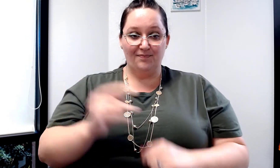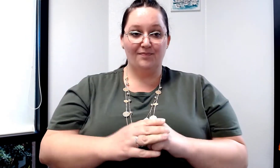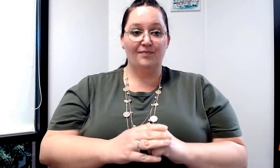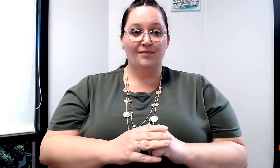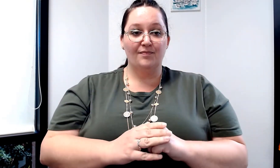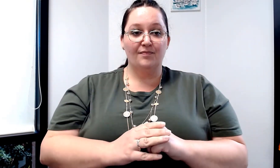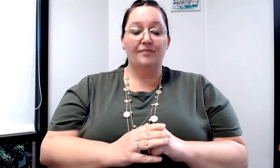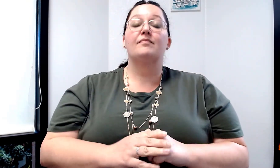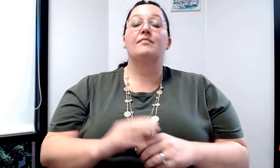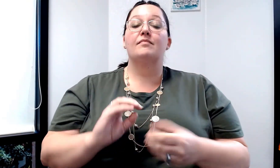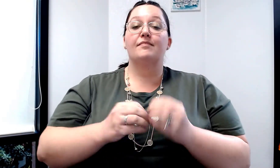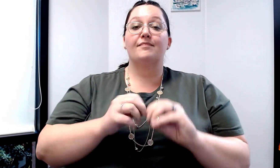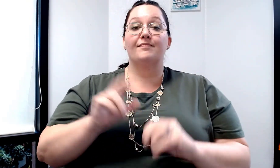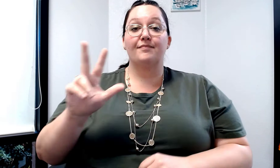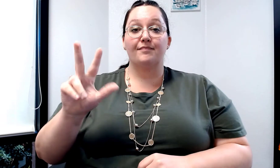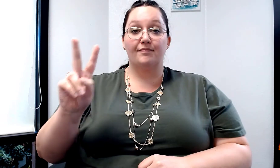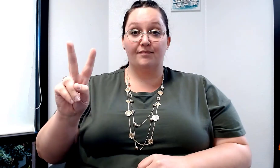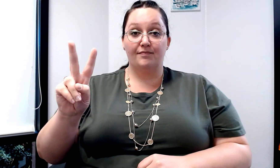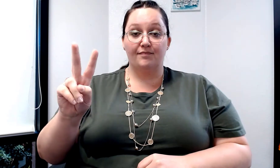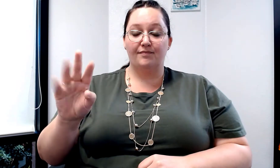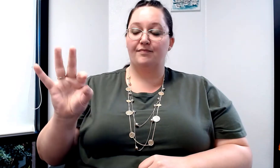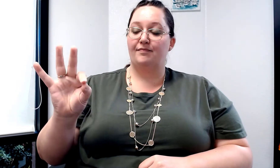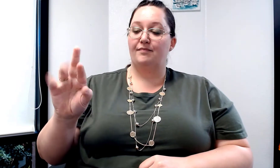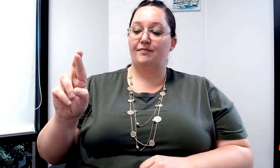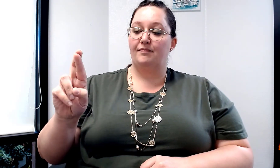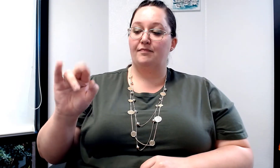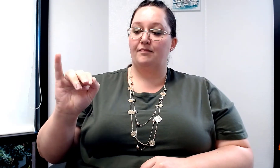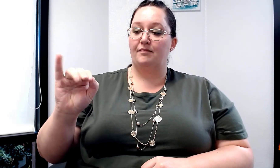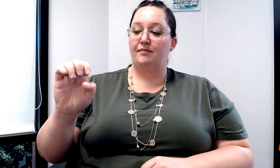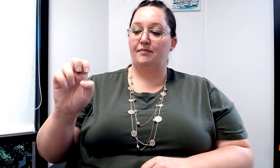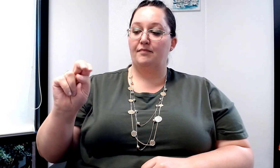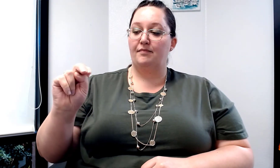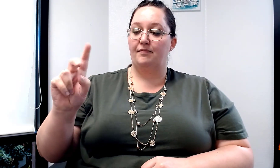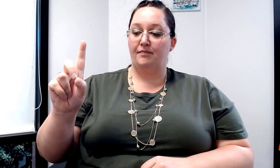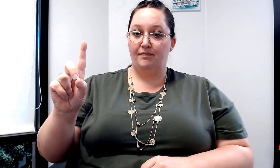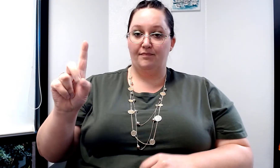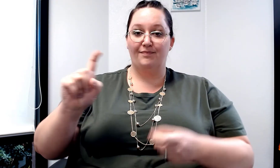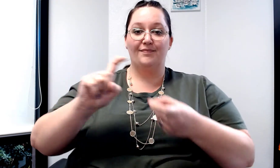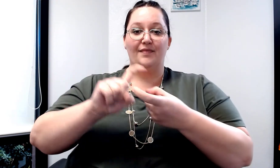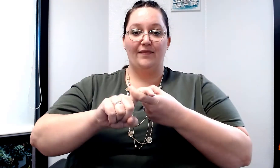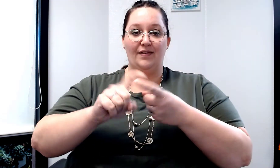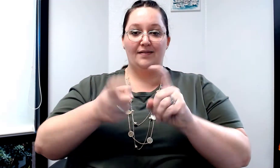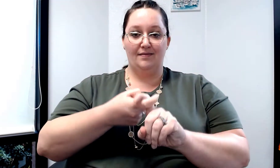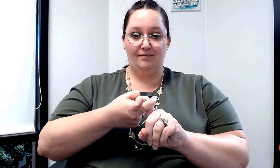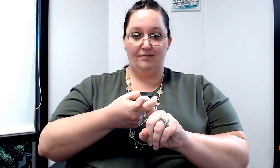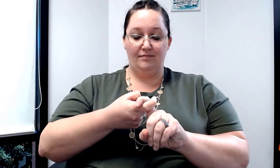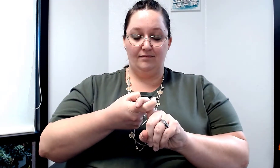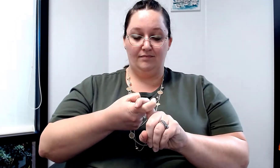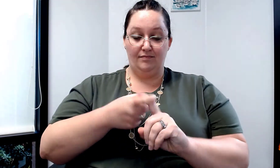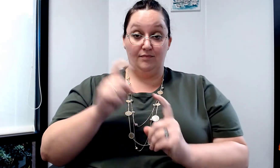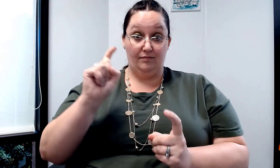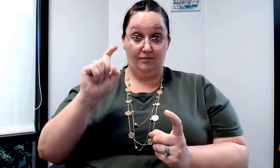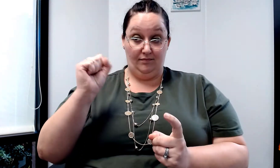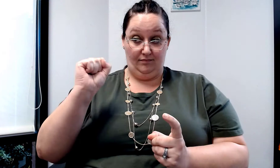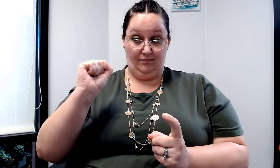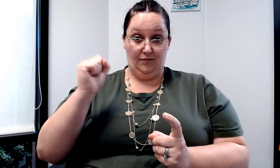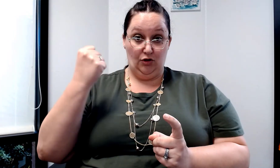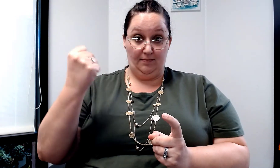When talking about family and people nouns, our next section, number 32, is the sign friend. Start with your dominant